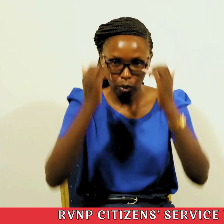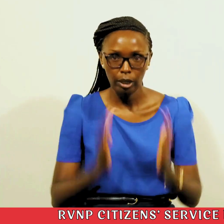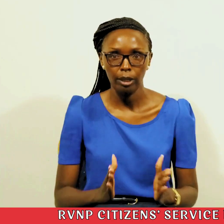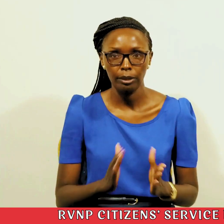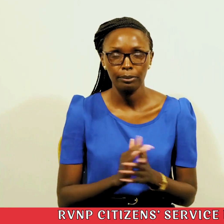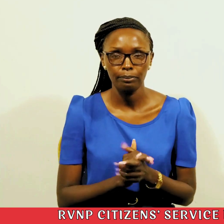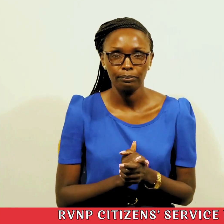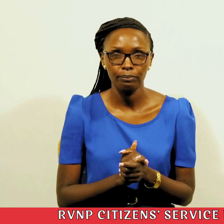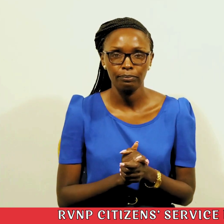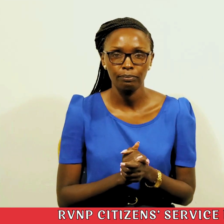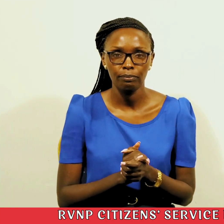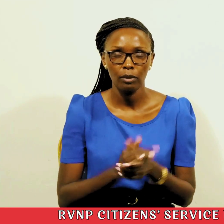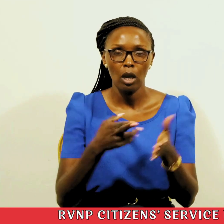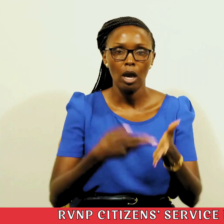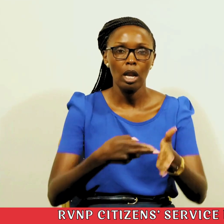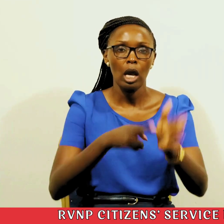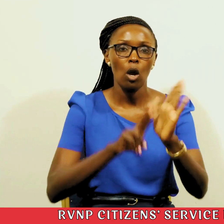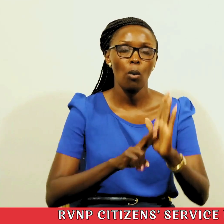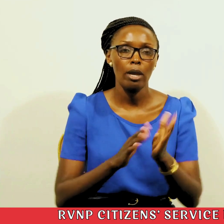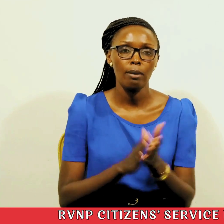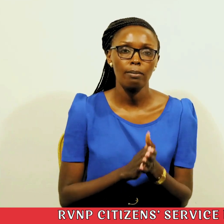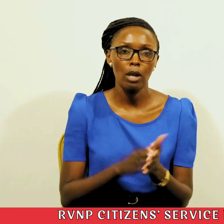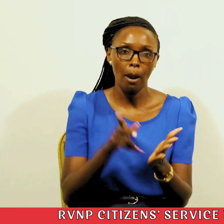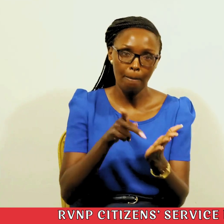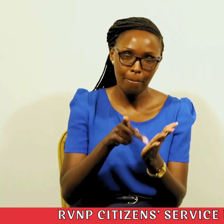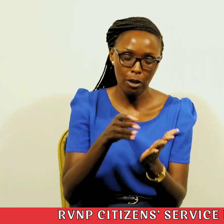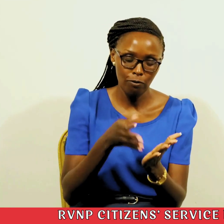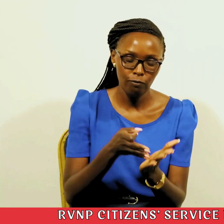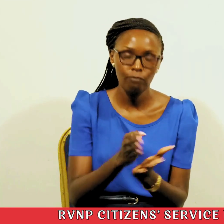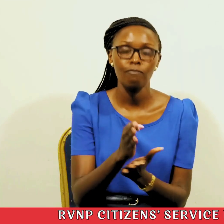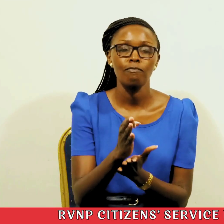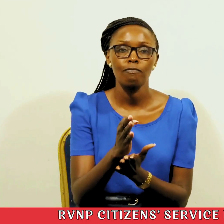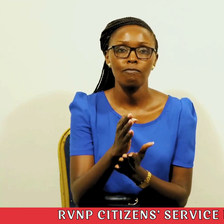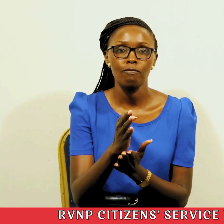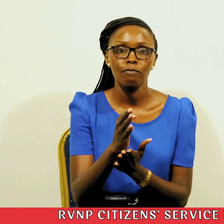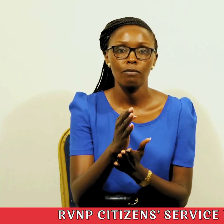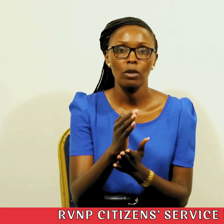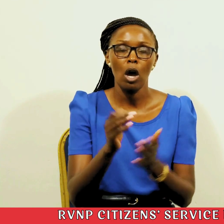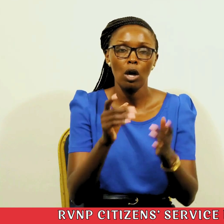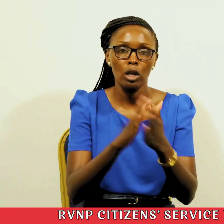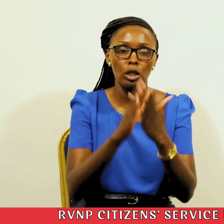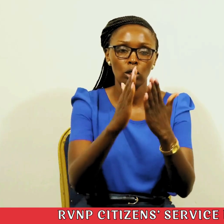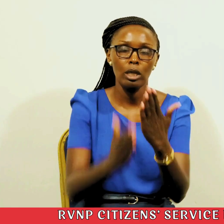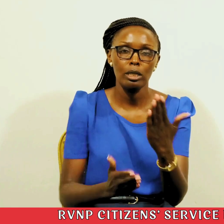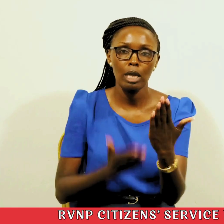The requirement is to pay fees and submit a formal request.